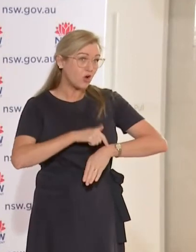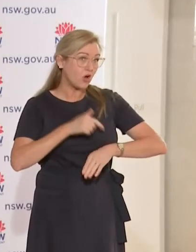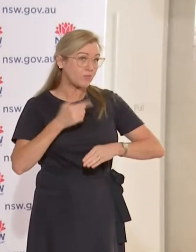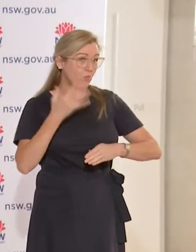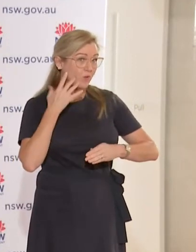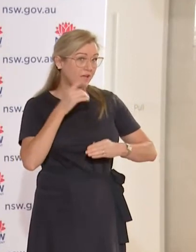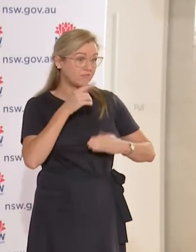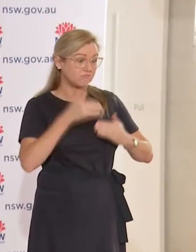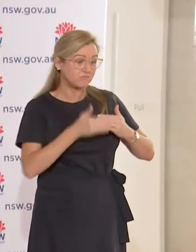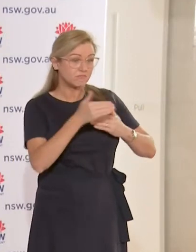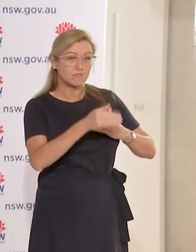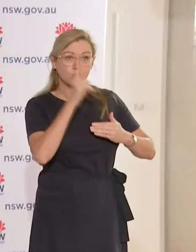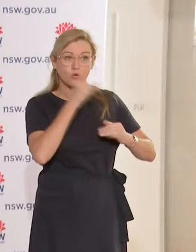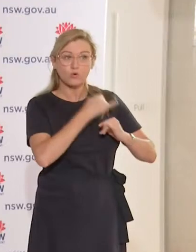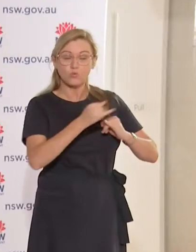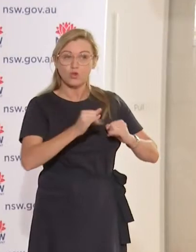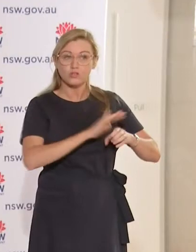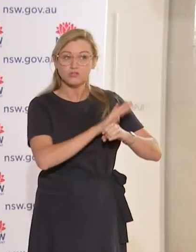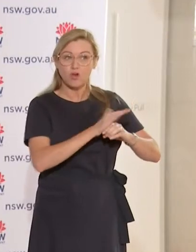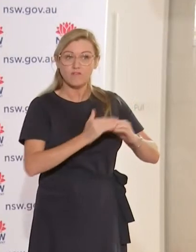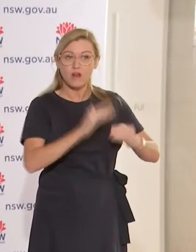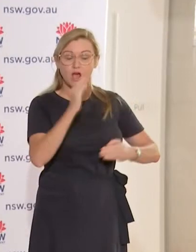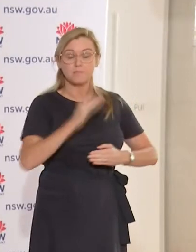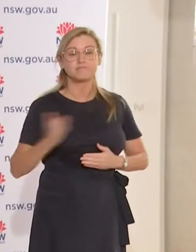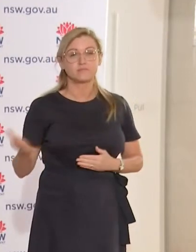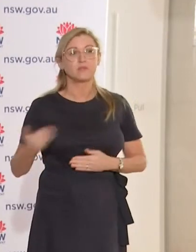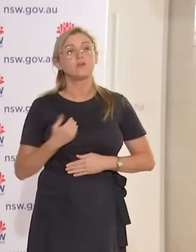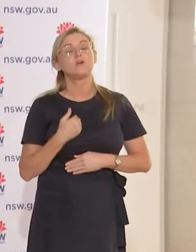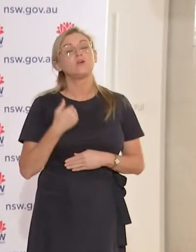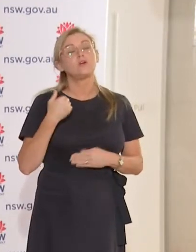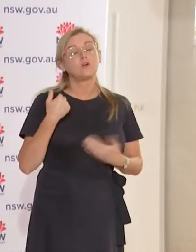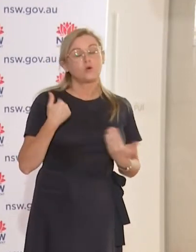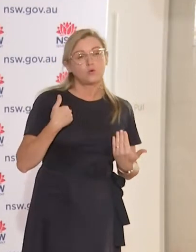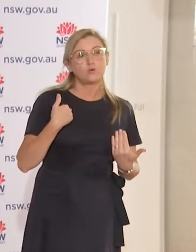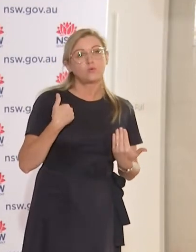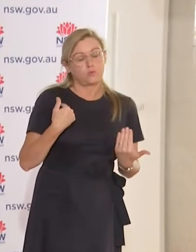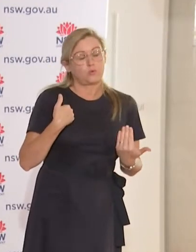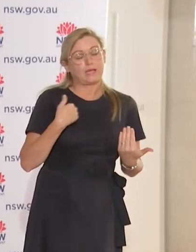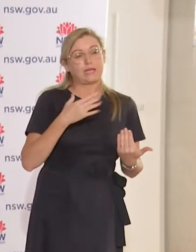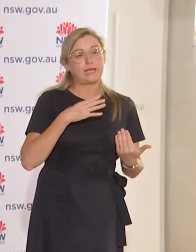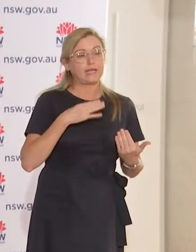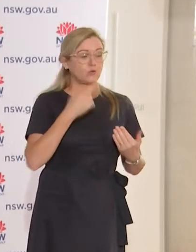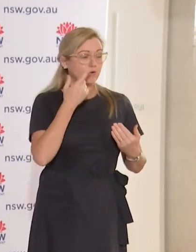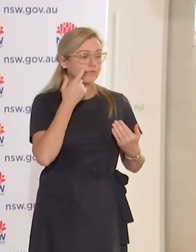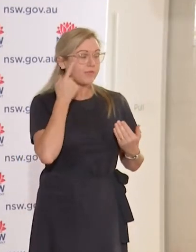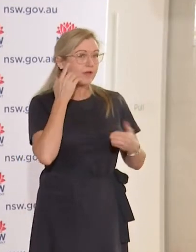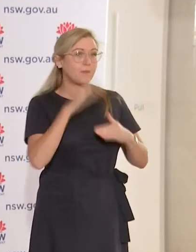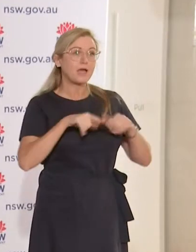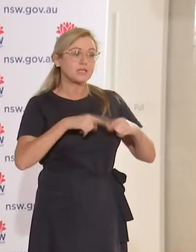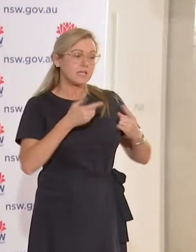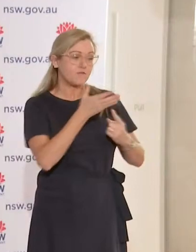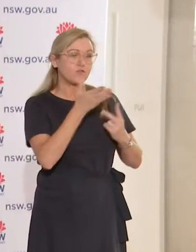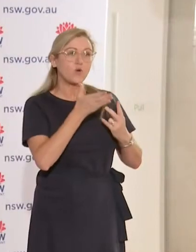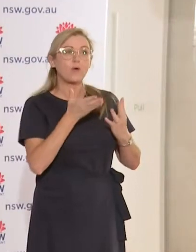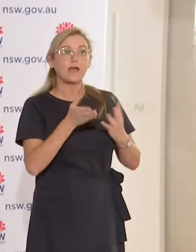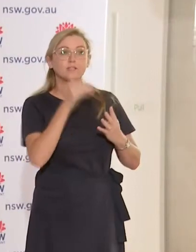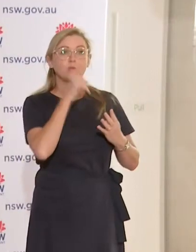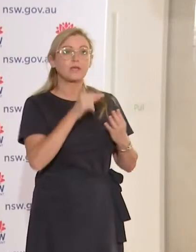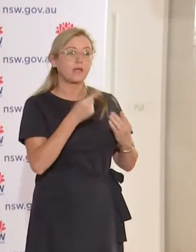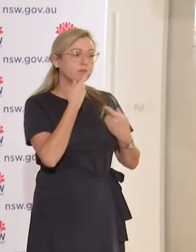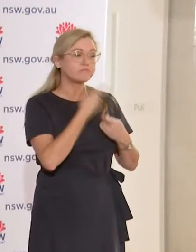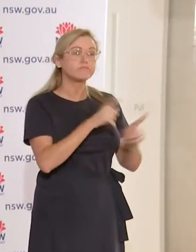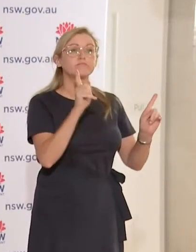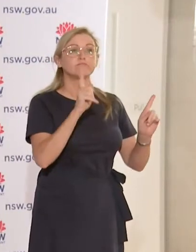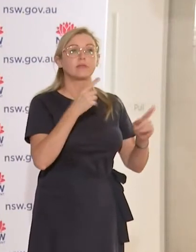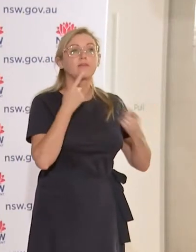my assessment and that of the government. So I think we'll look at a variety of different ways, but clearly it is important that we continue to